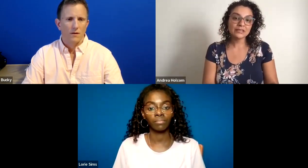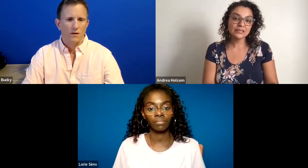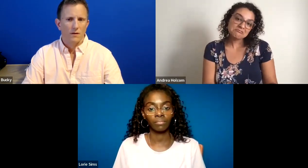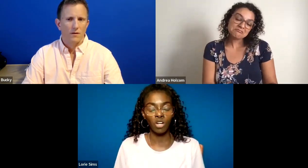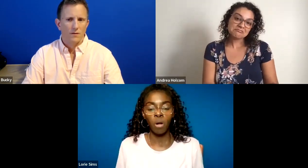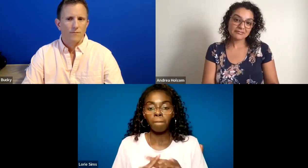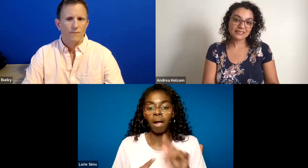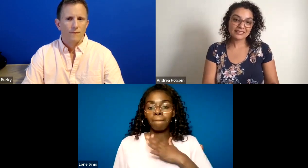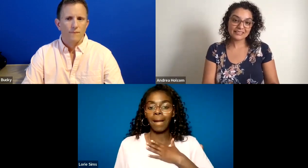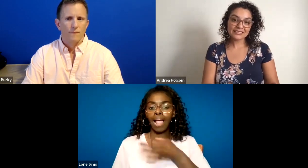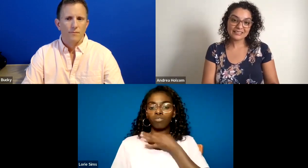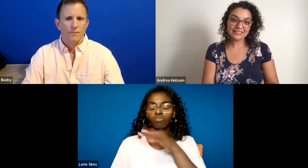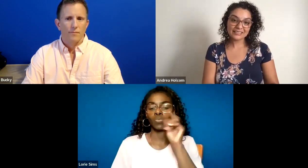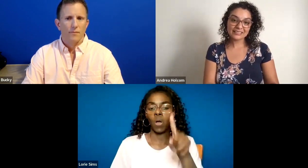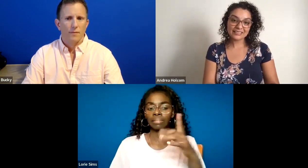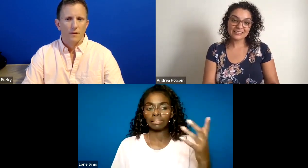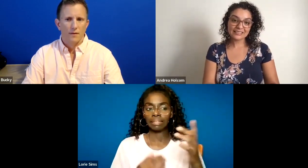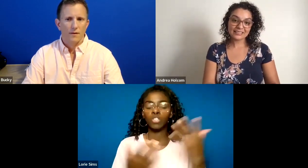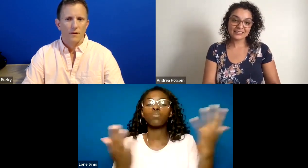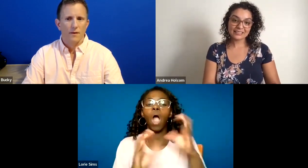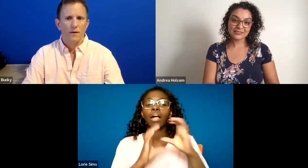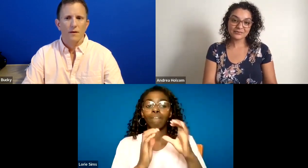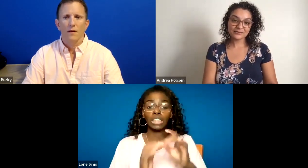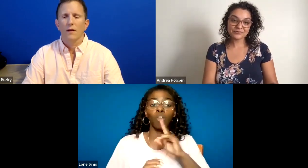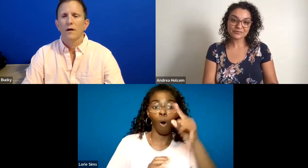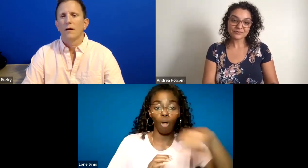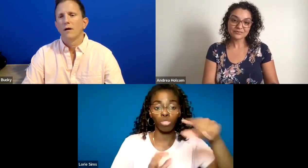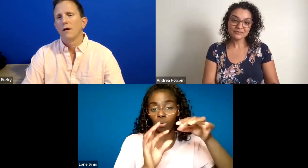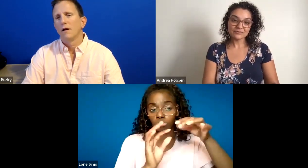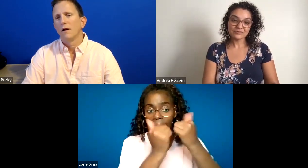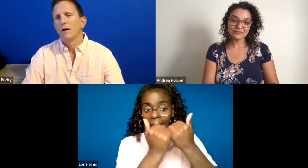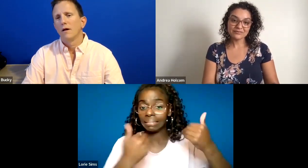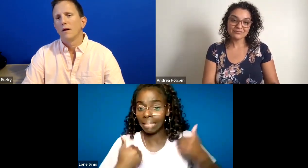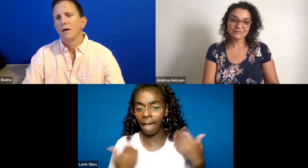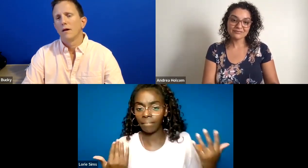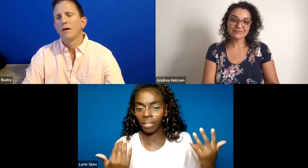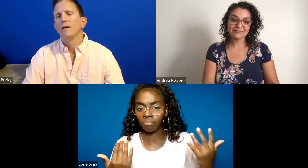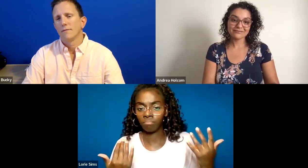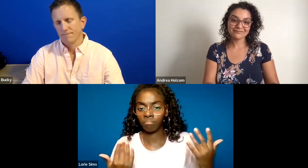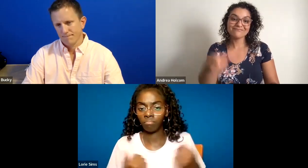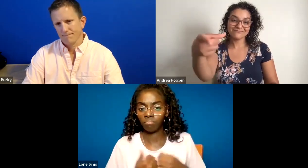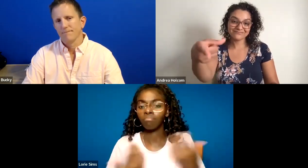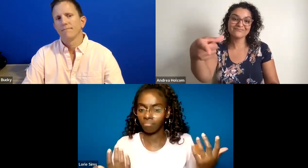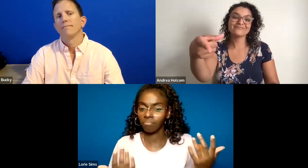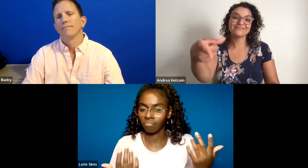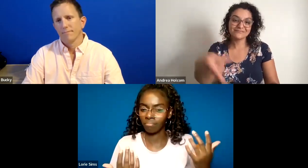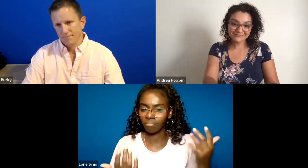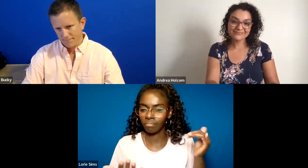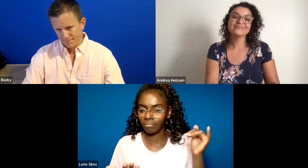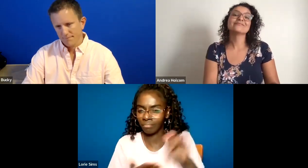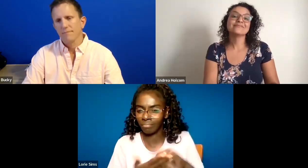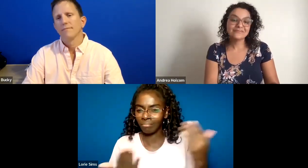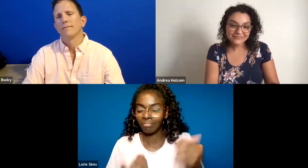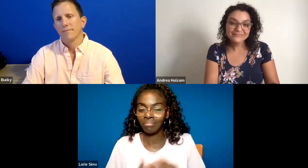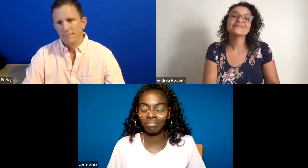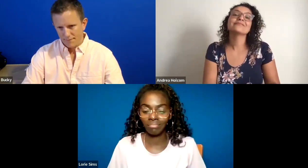safe too. I want to put that out there. That is something to consider. My question is, what does that conversation look like? What are the conversations